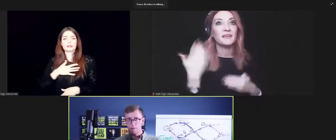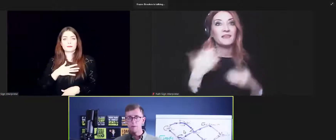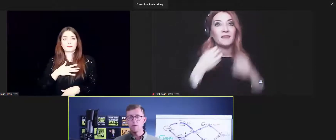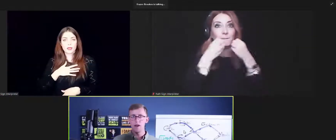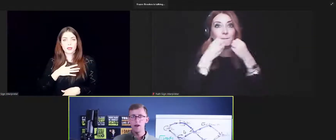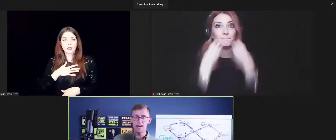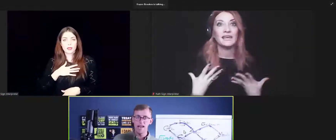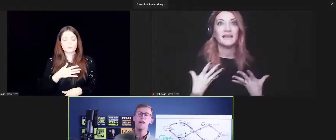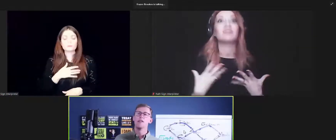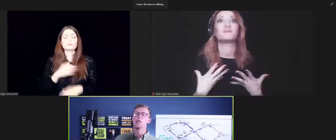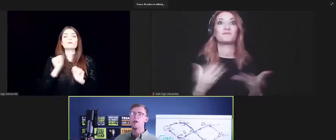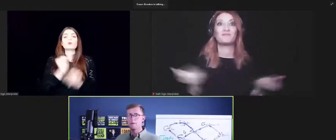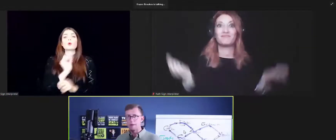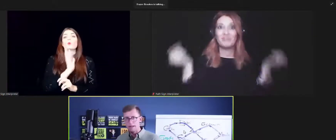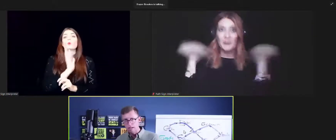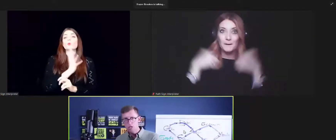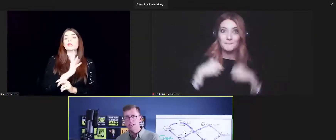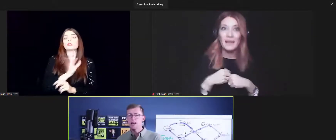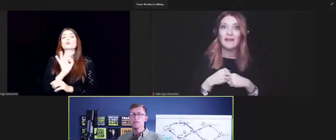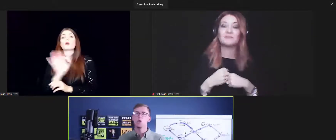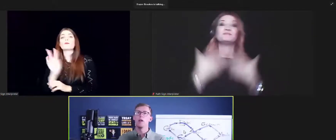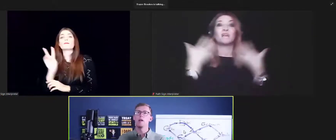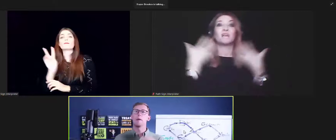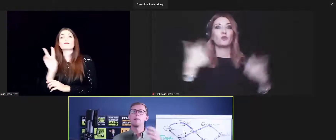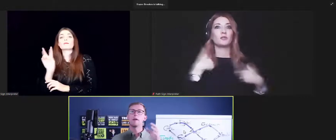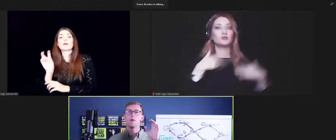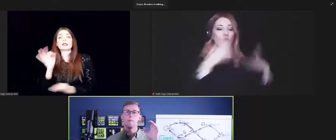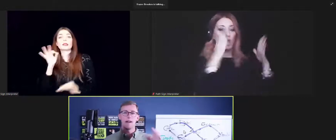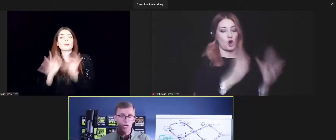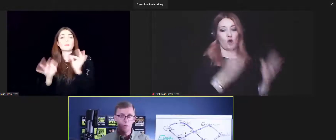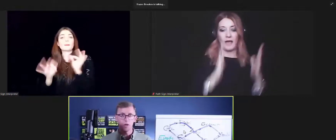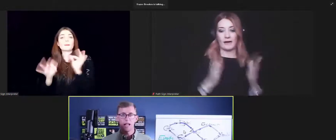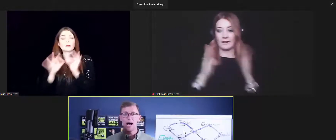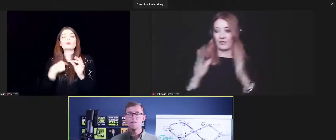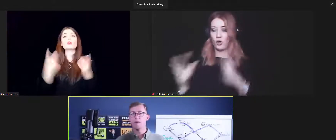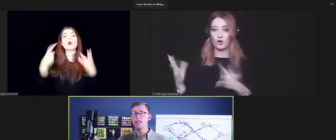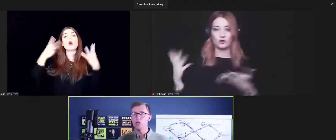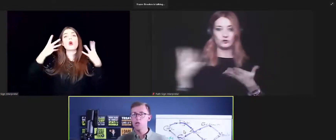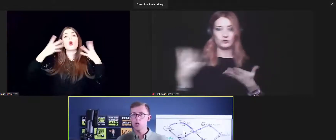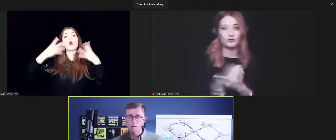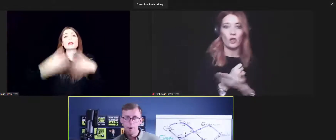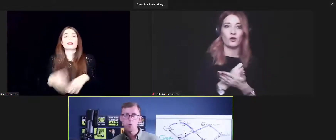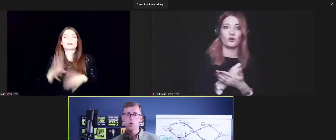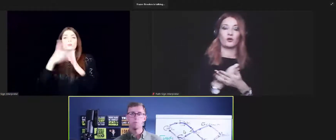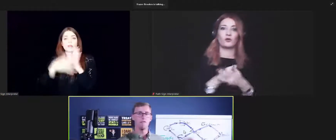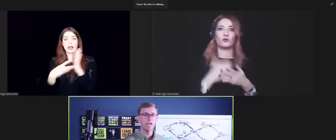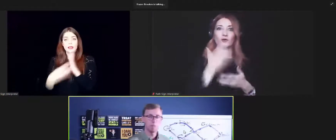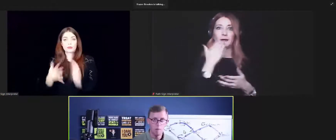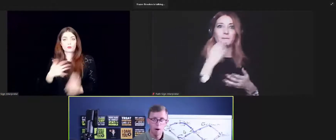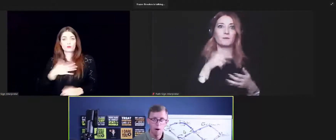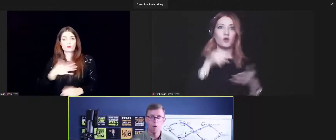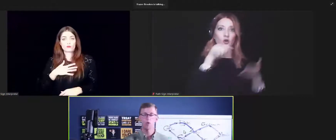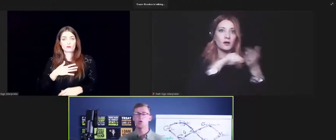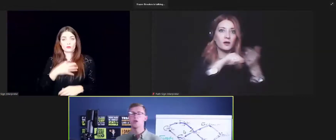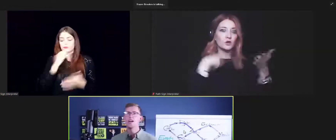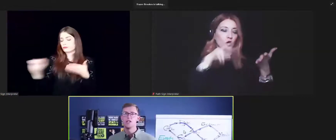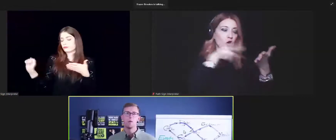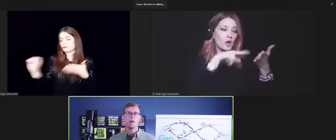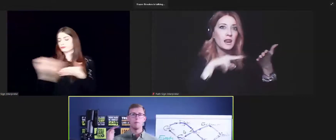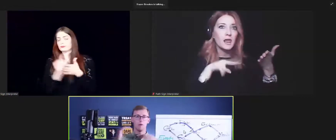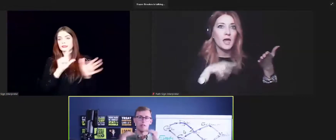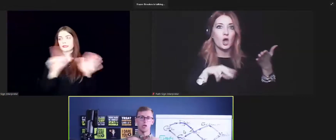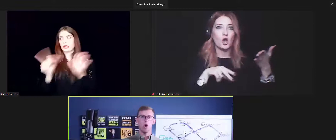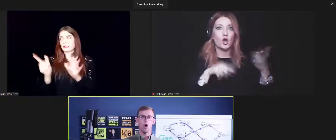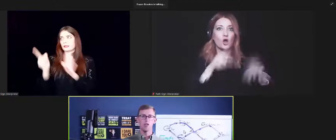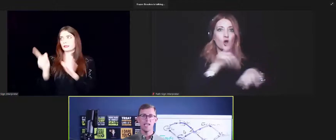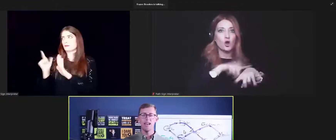going to be reading. This is when I'm going to be listening. This is when I'm going to be doing my Facebook lives, my Instagram posts, my Facebook posts. This is when I'm going to be doing